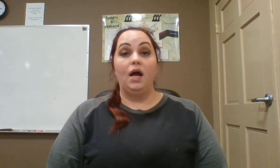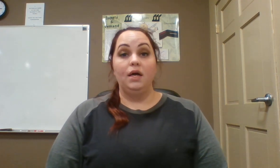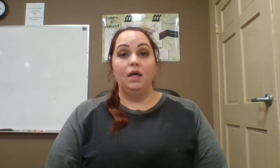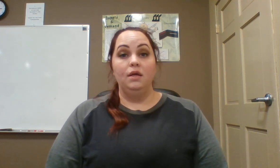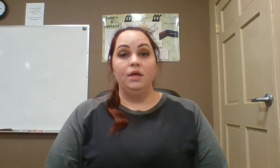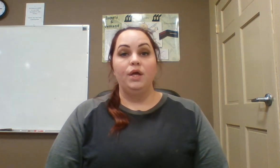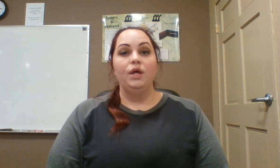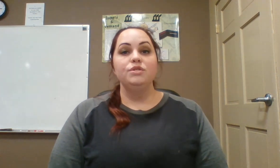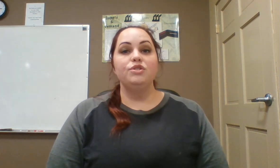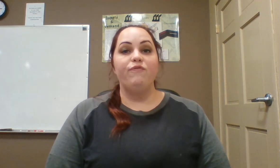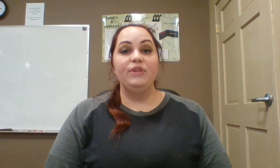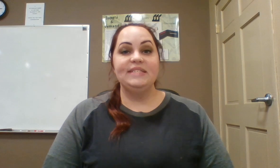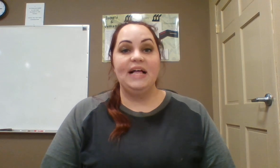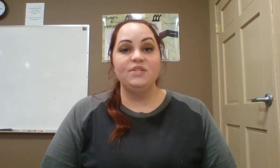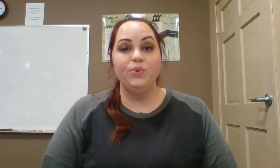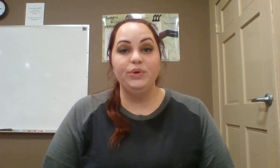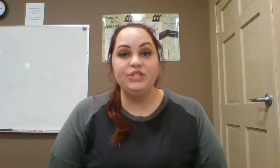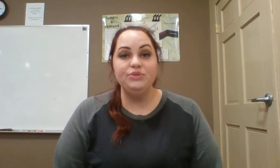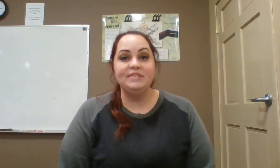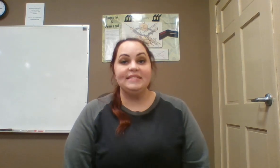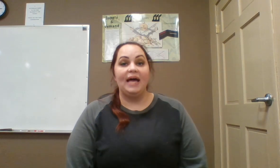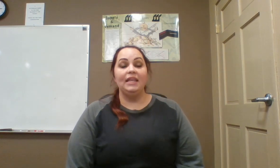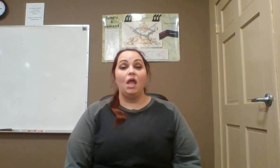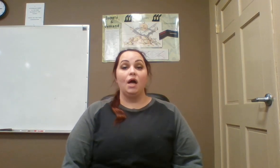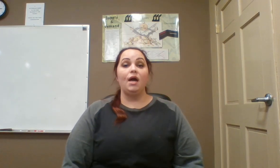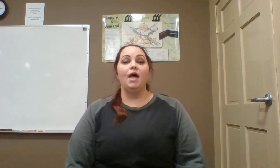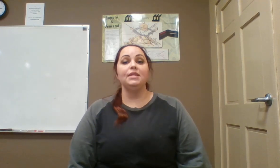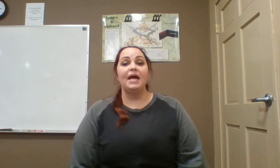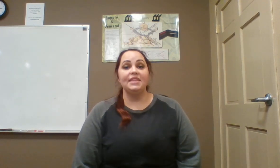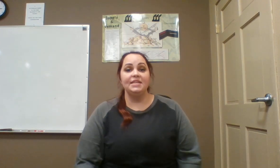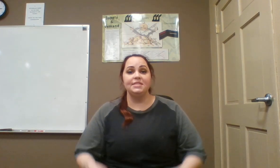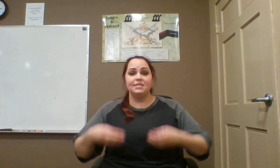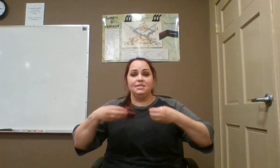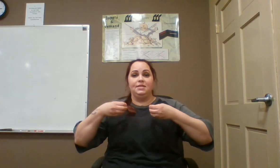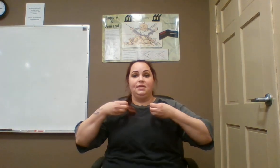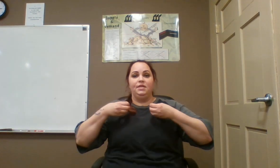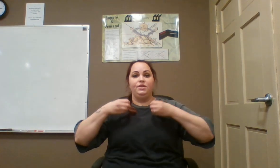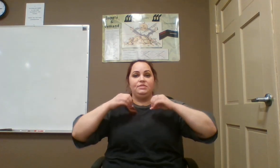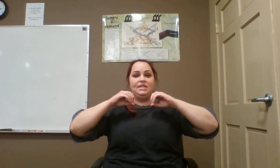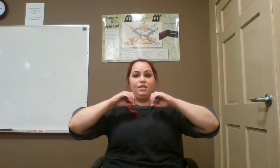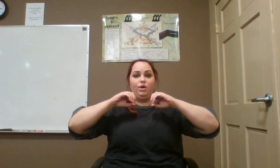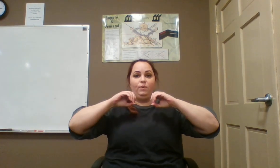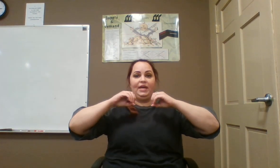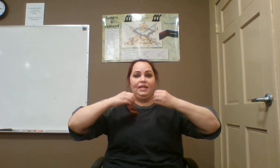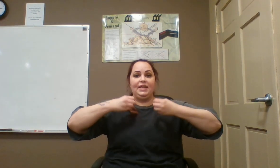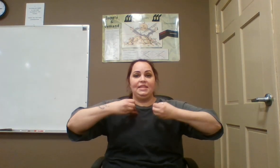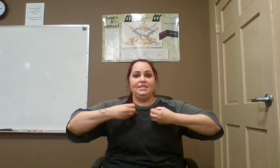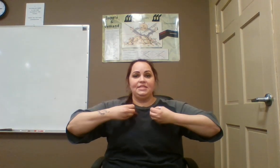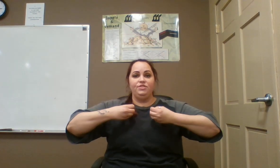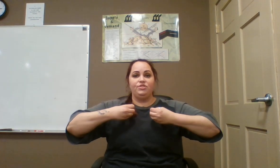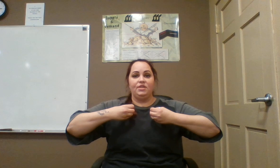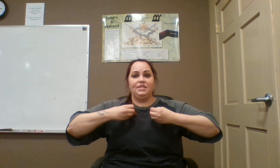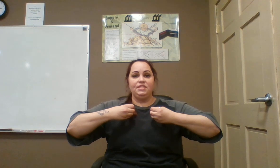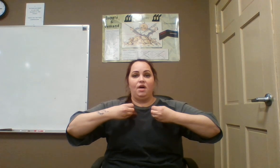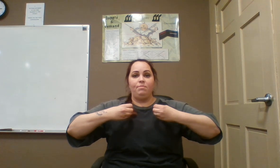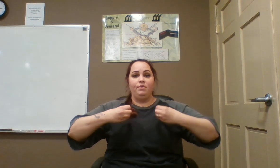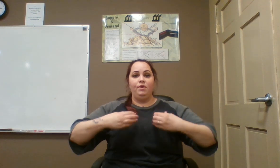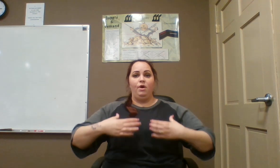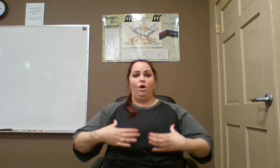Lung. So for this class, we're going to use the sign lung like this. You take the O hand like this, and you start at the top, open